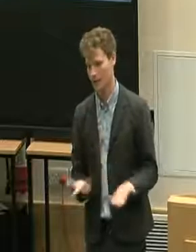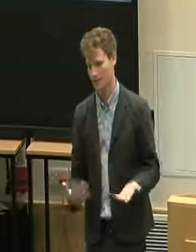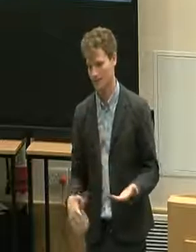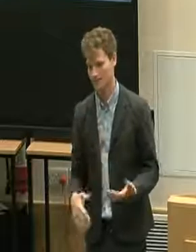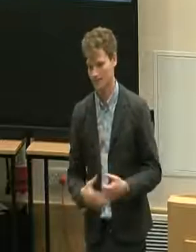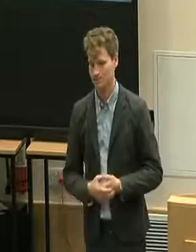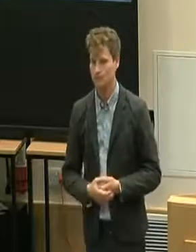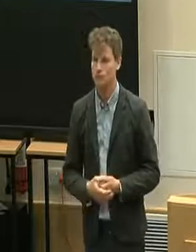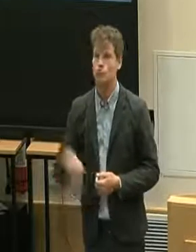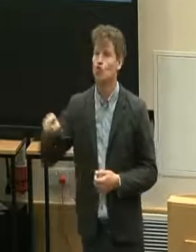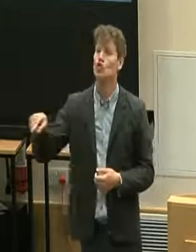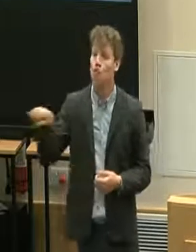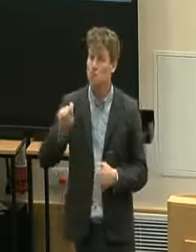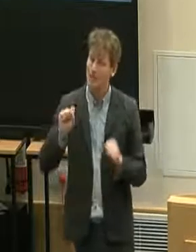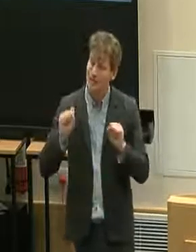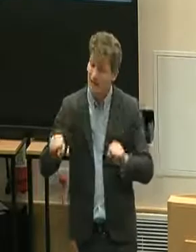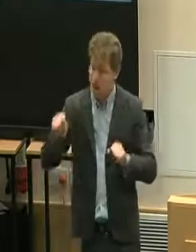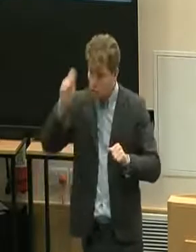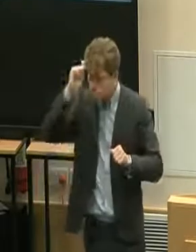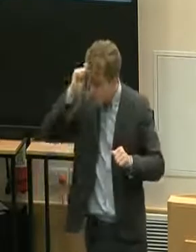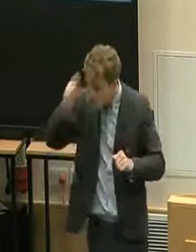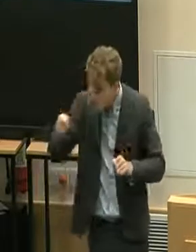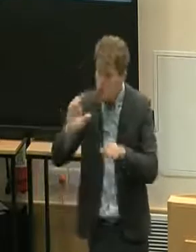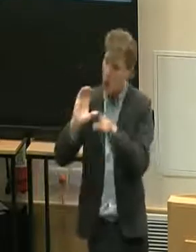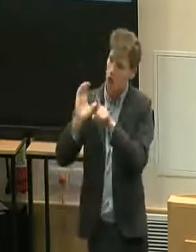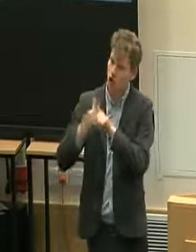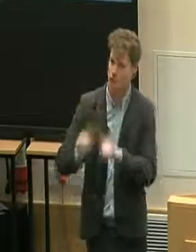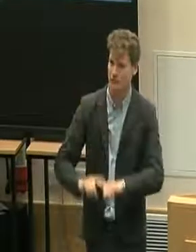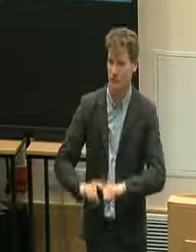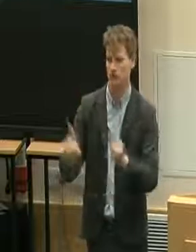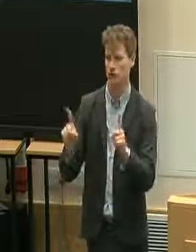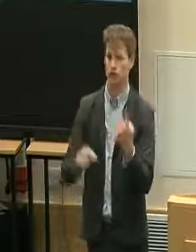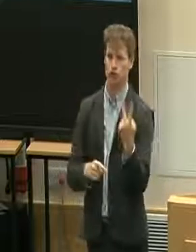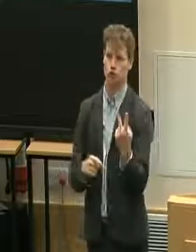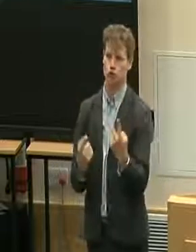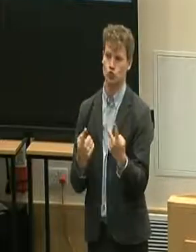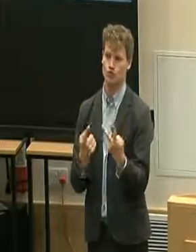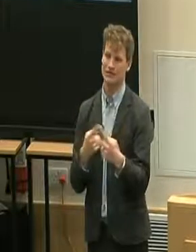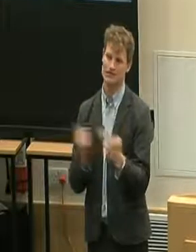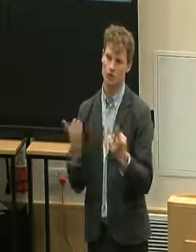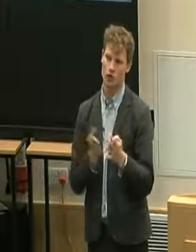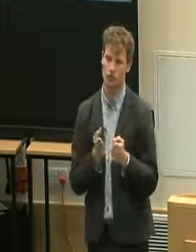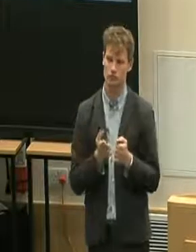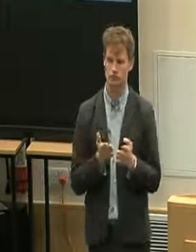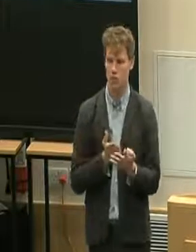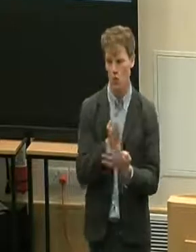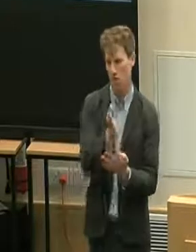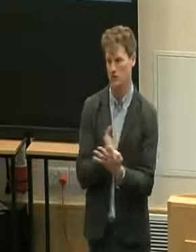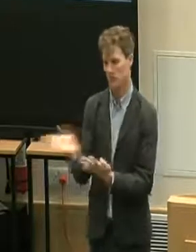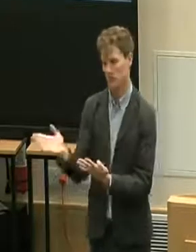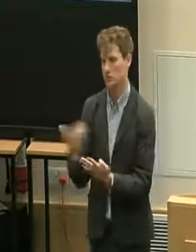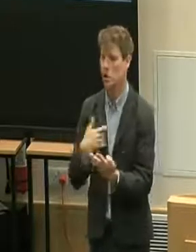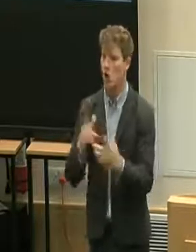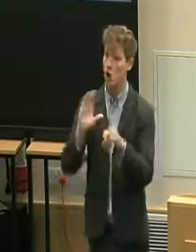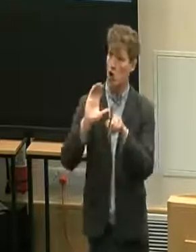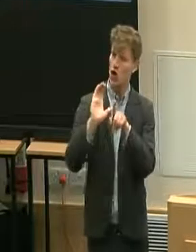You can respect cultural difference in two ways as well. Cultural relativity is the view that everyone's